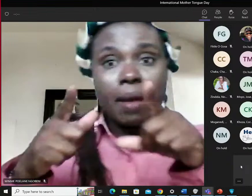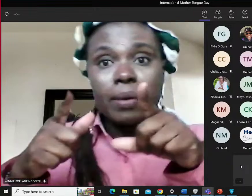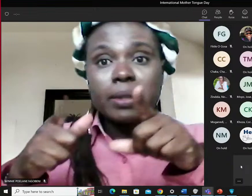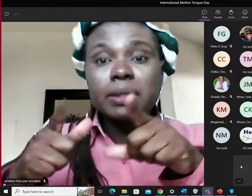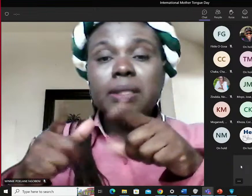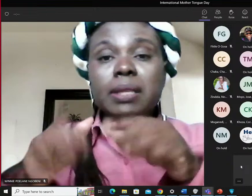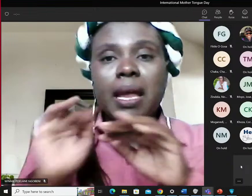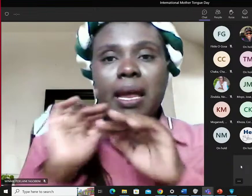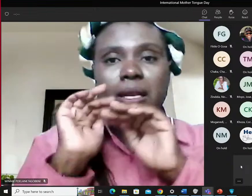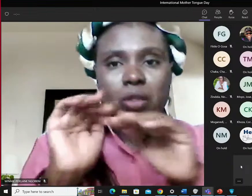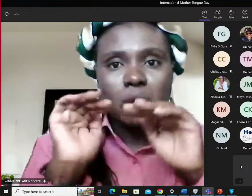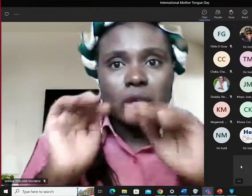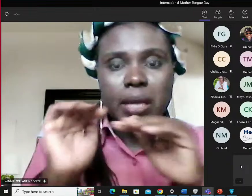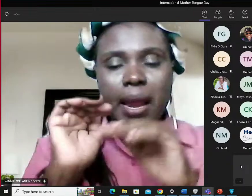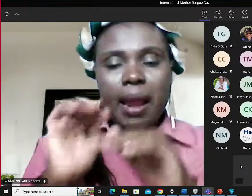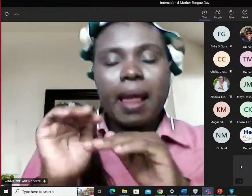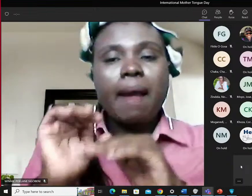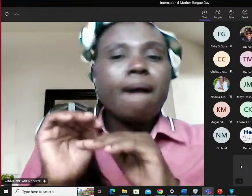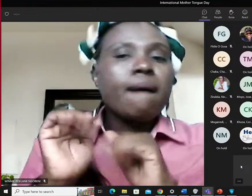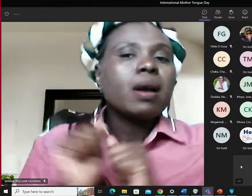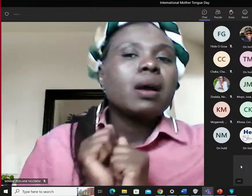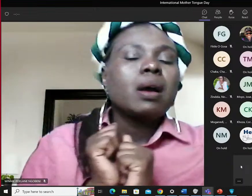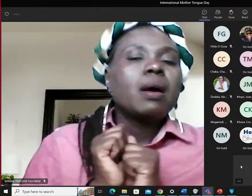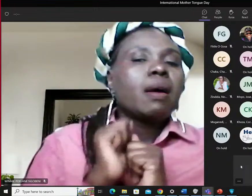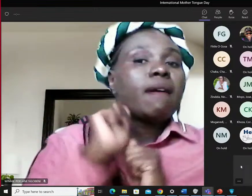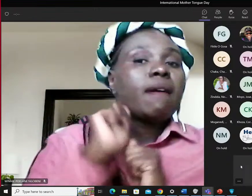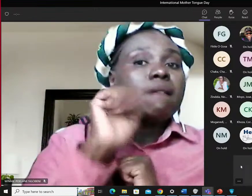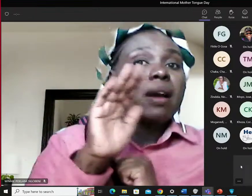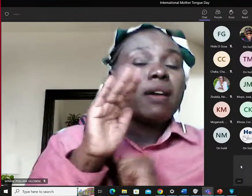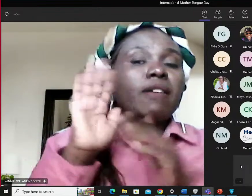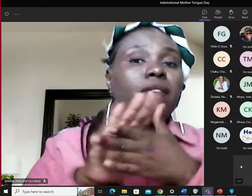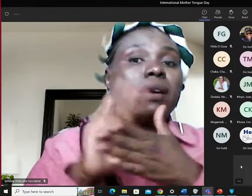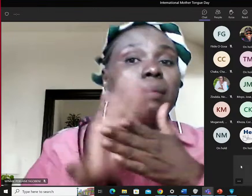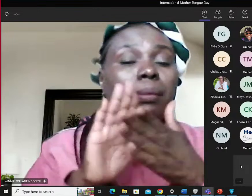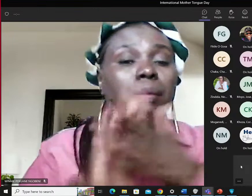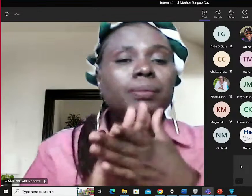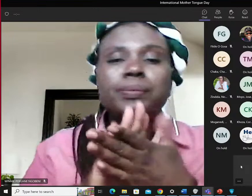than 5 languages. There are other initiatives,